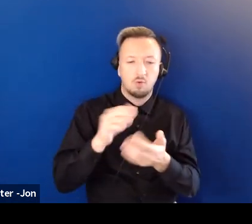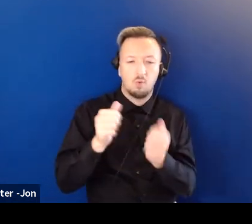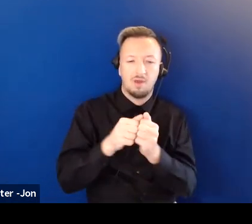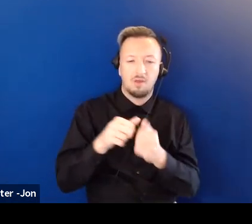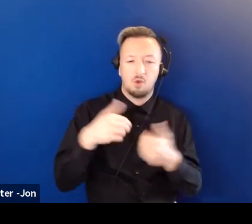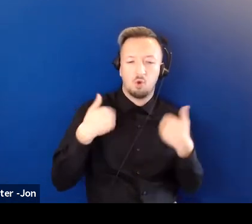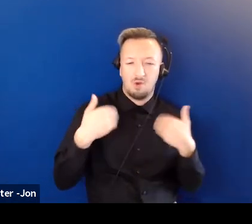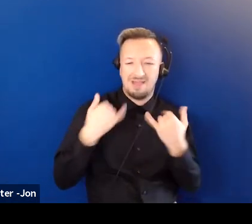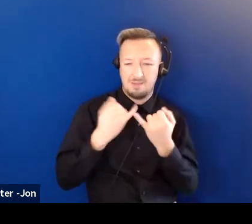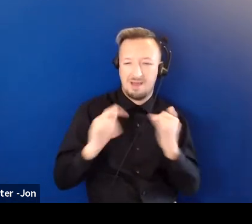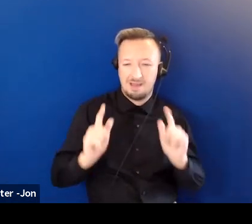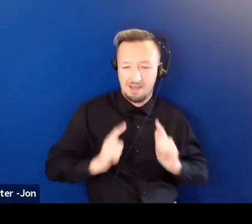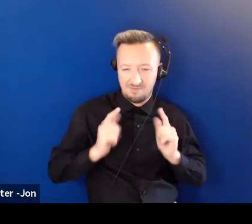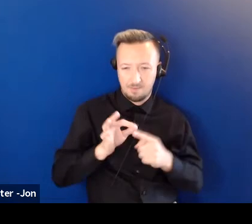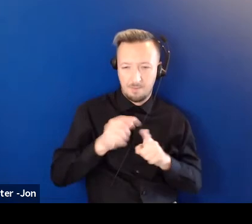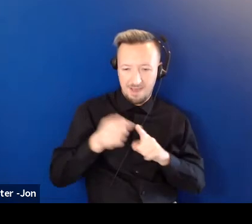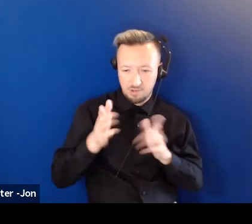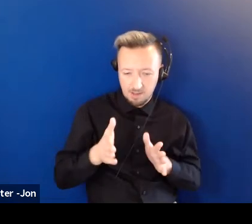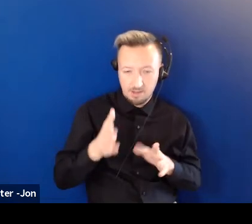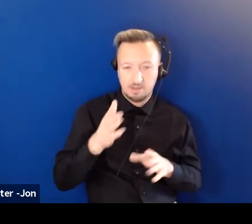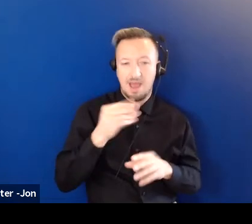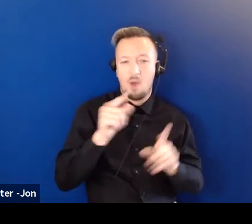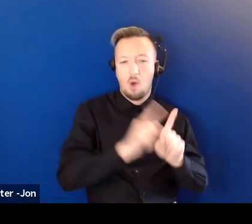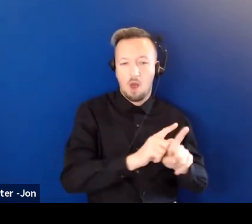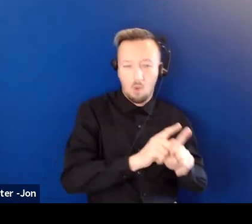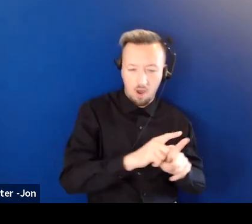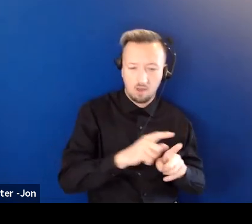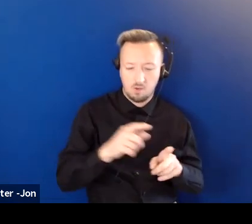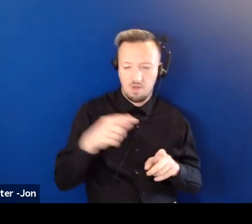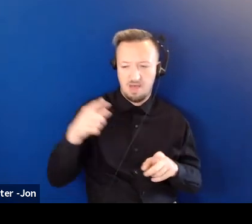also provide that one-on-one peer mentoring.